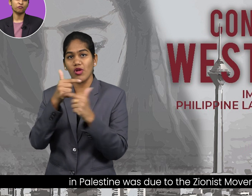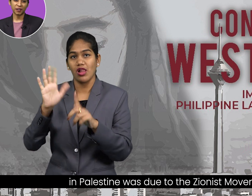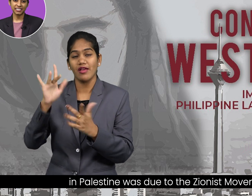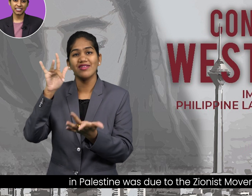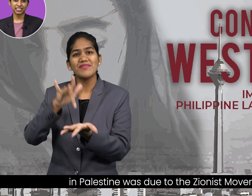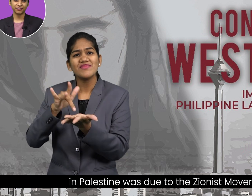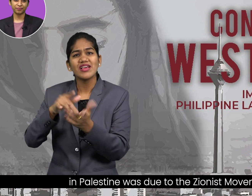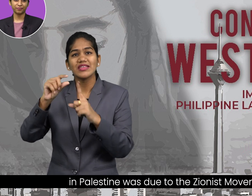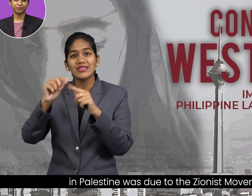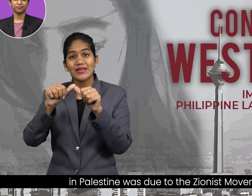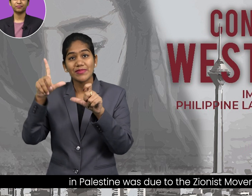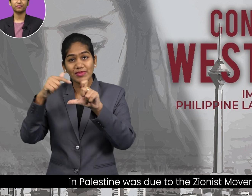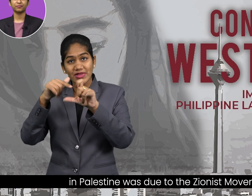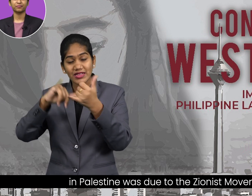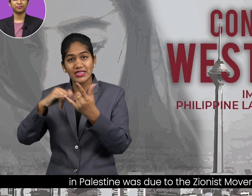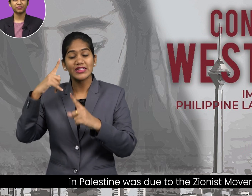Zionist movement's